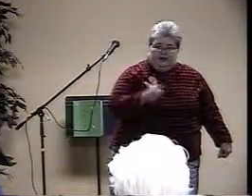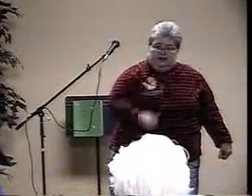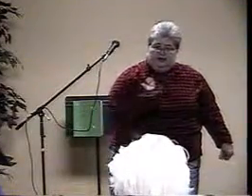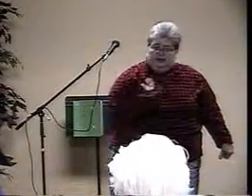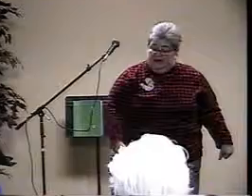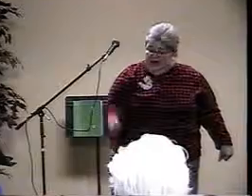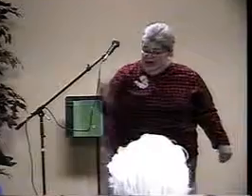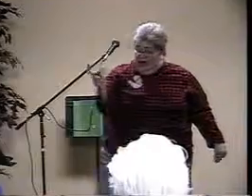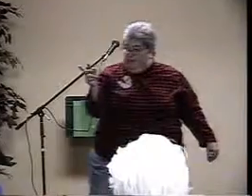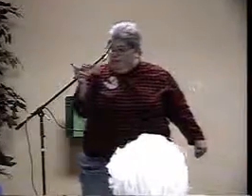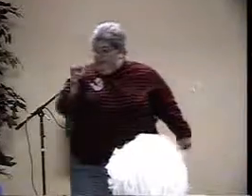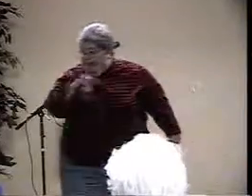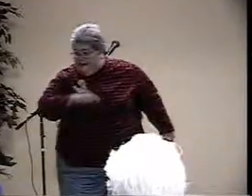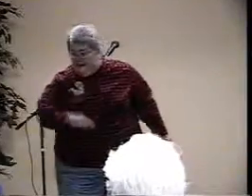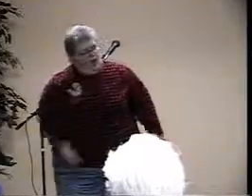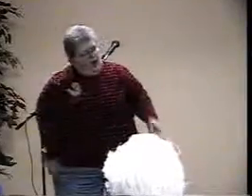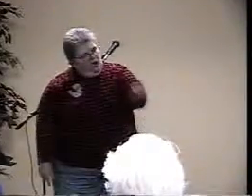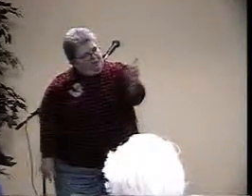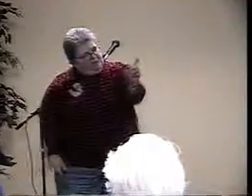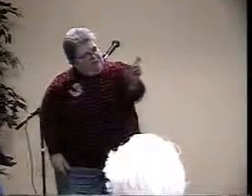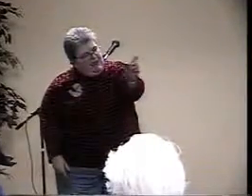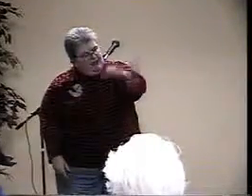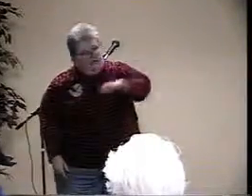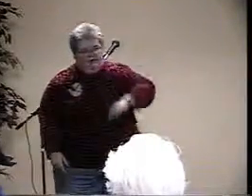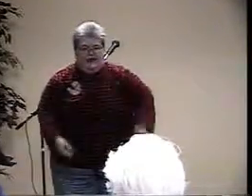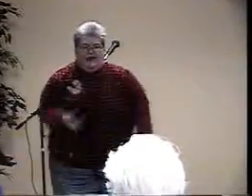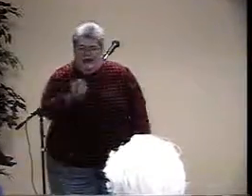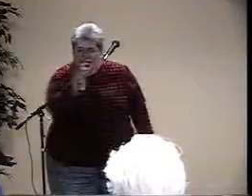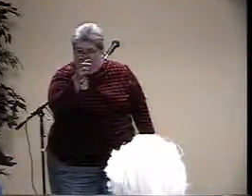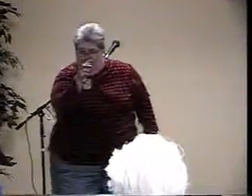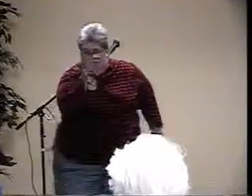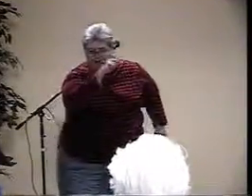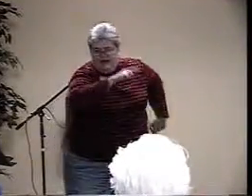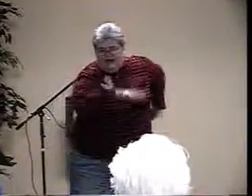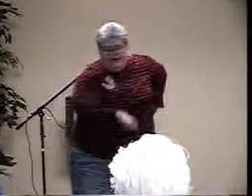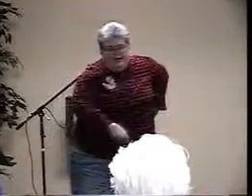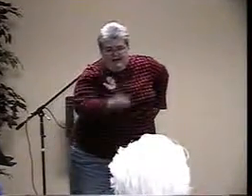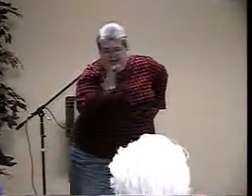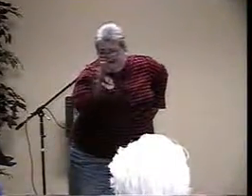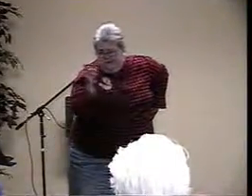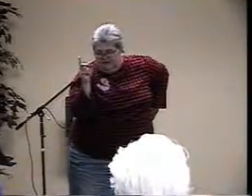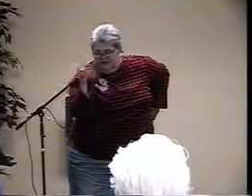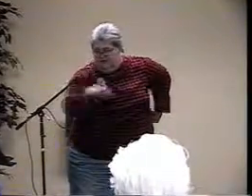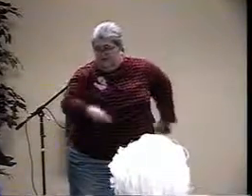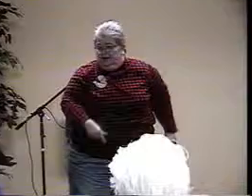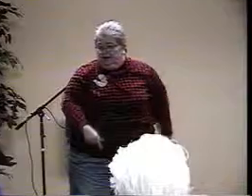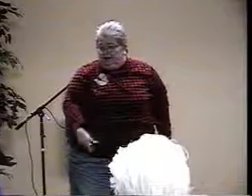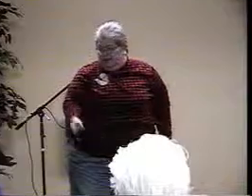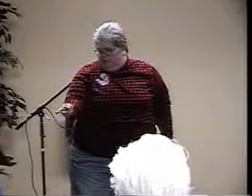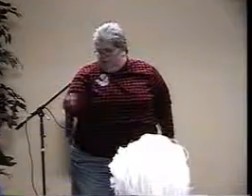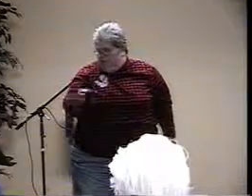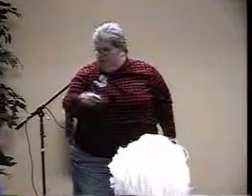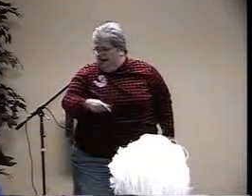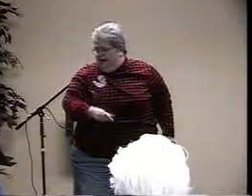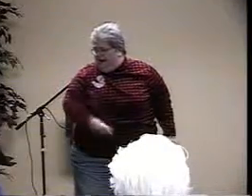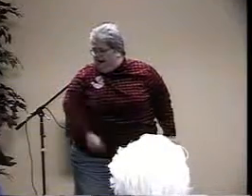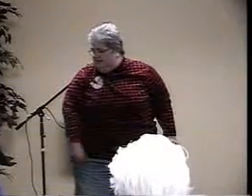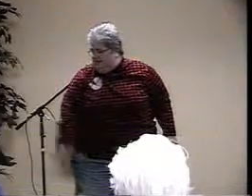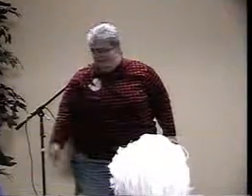what, I'll be back. I'll be back one day and I'll pay you back every cent for that boiled egg, that crust of